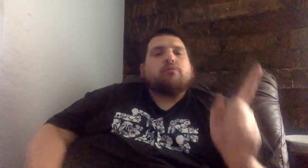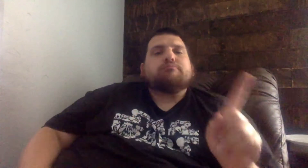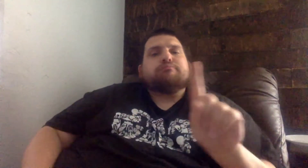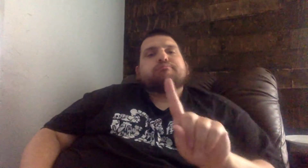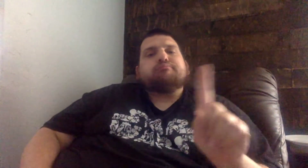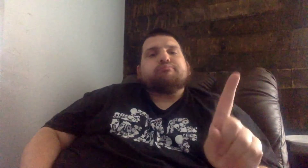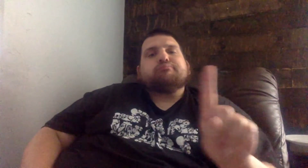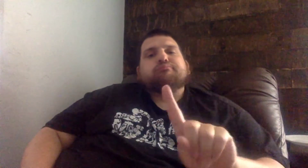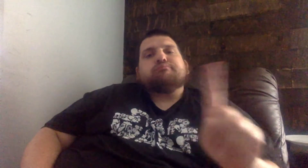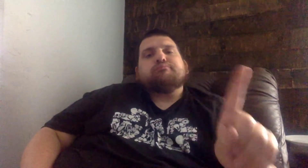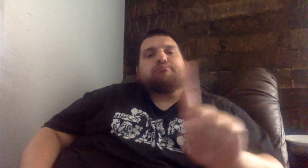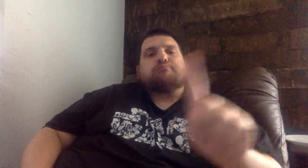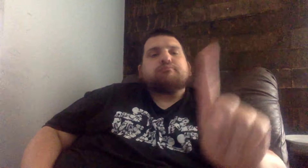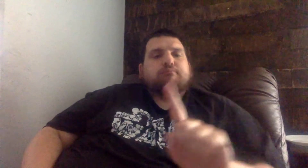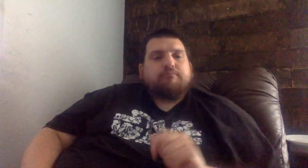Slow would be like this.